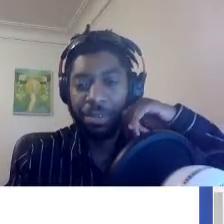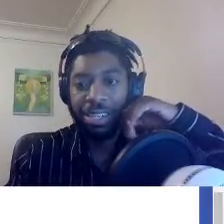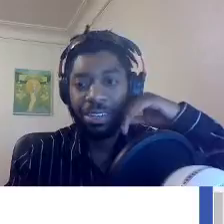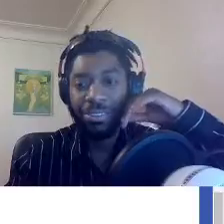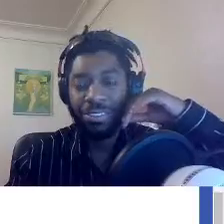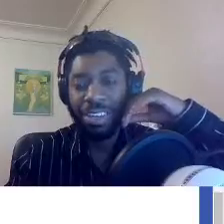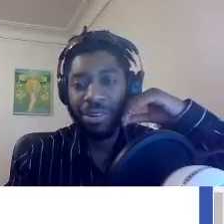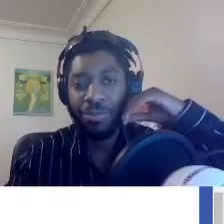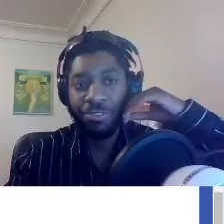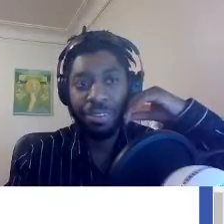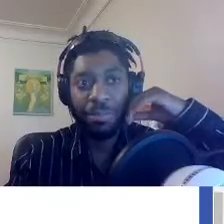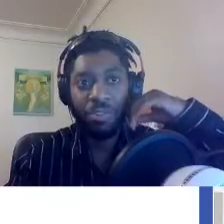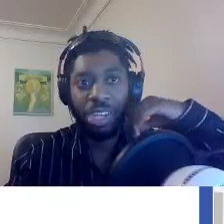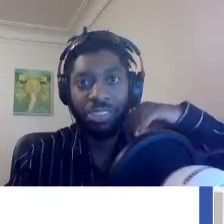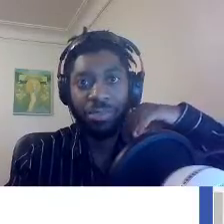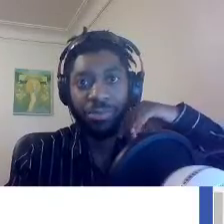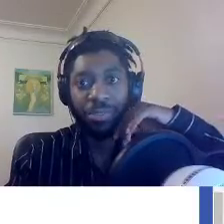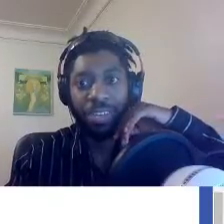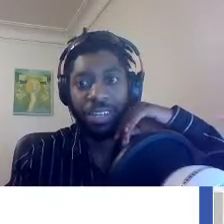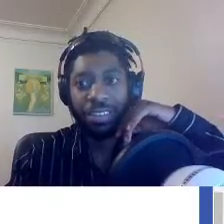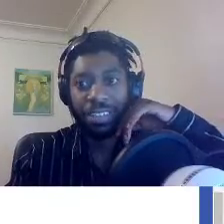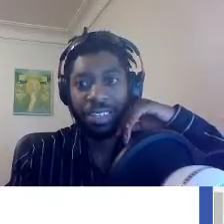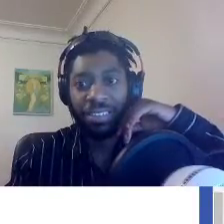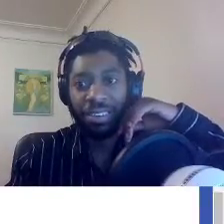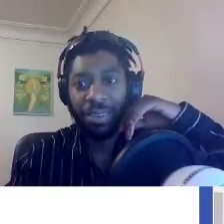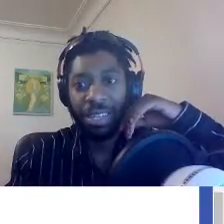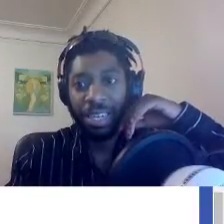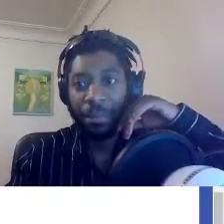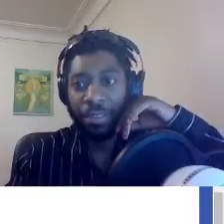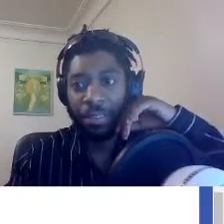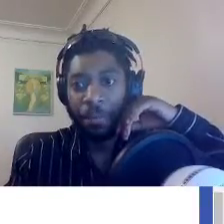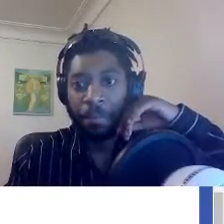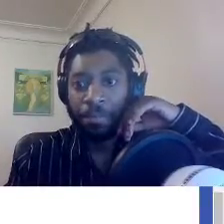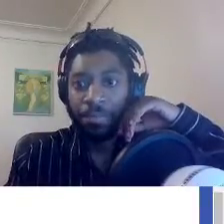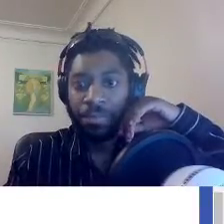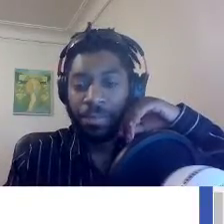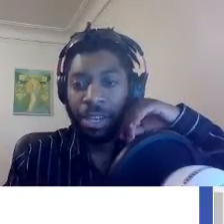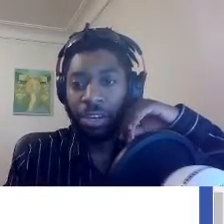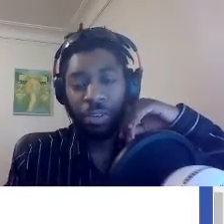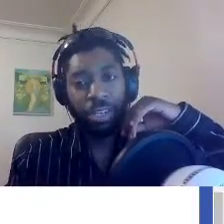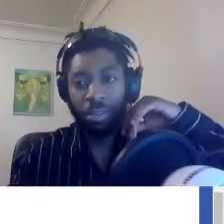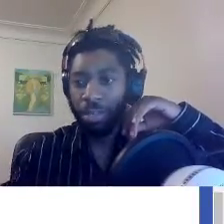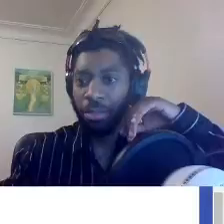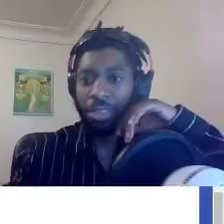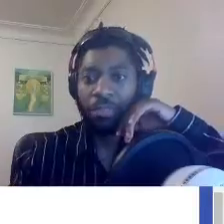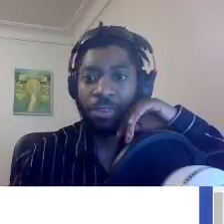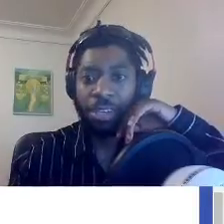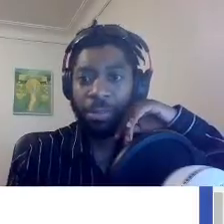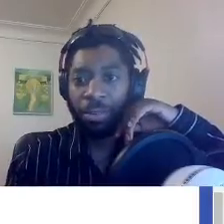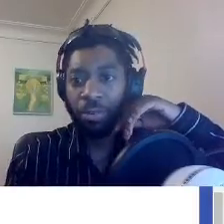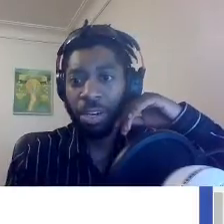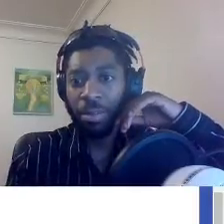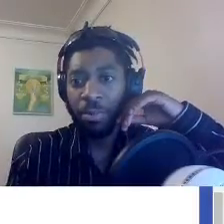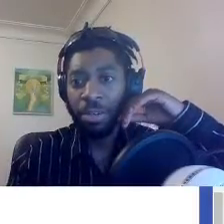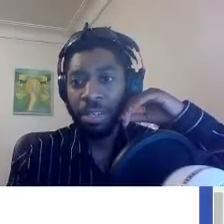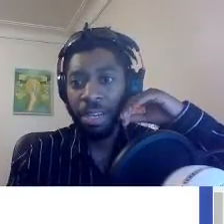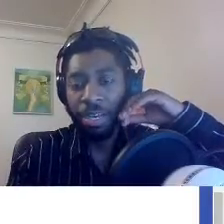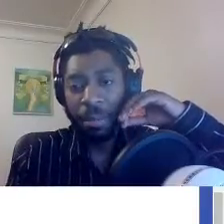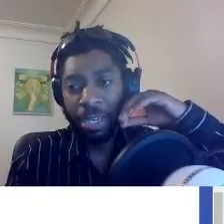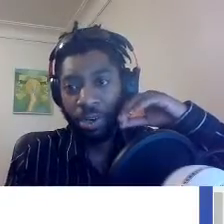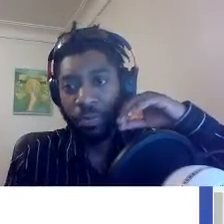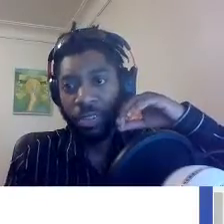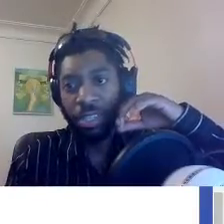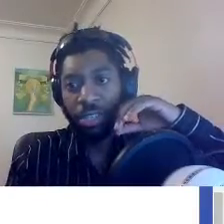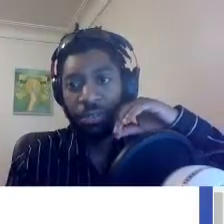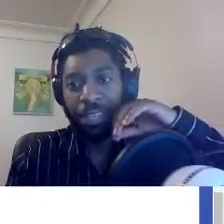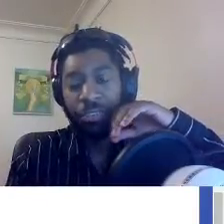to take a break. I was just kind of over them changing the rules constantly, so it happens. Oh, Craig, yeah, thanks for coming through. Welcome aboard.